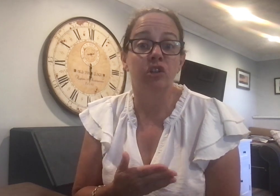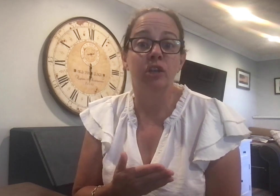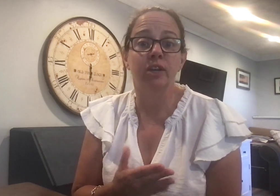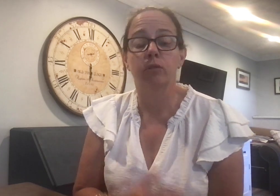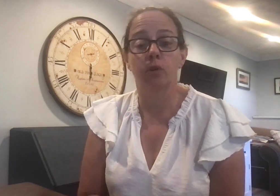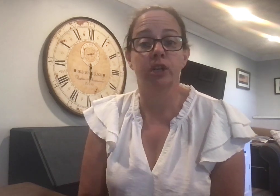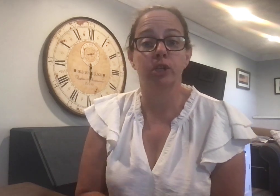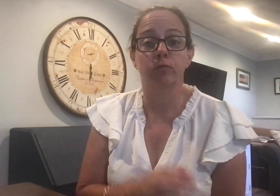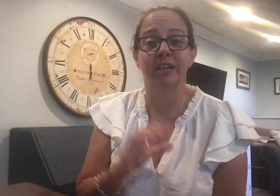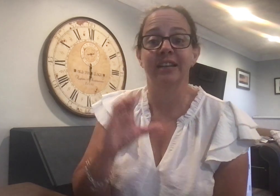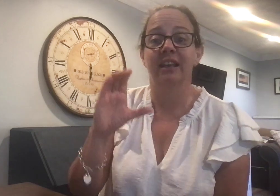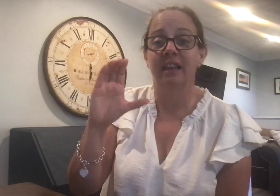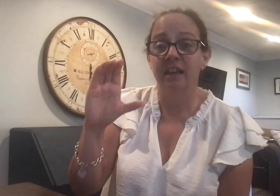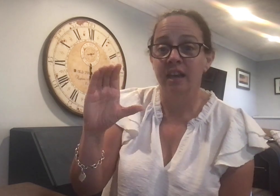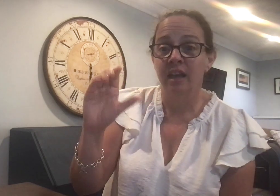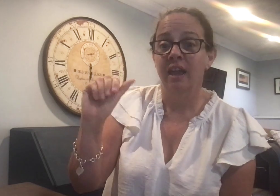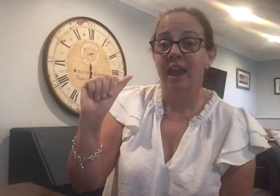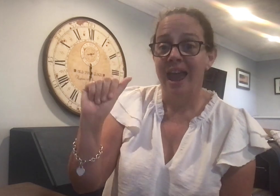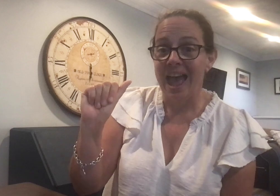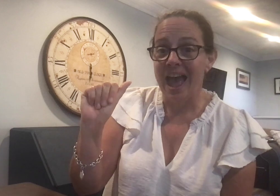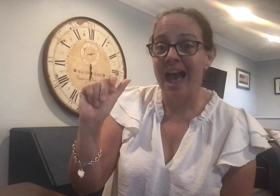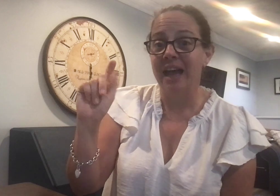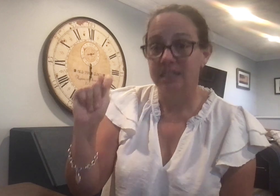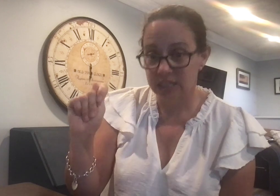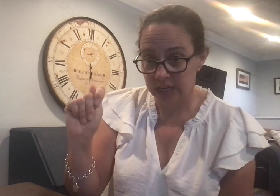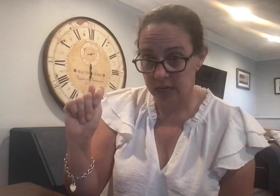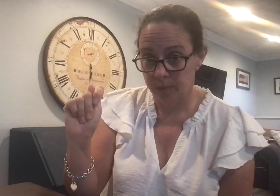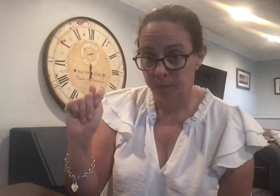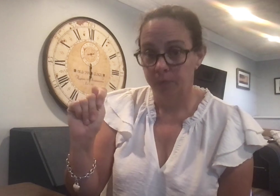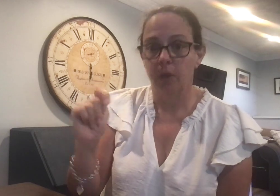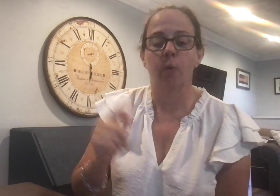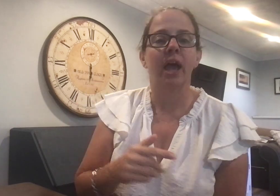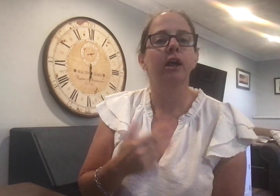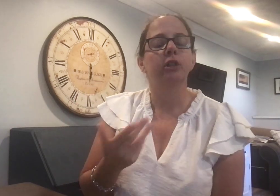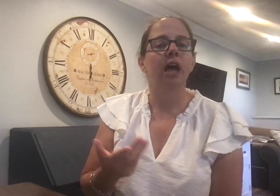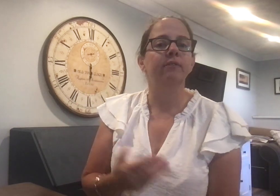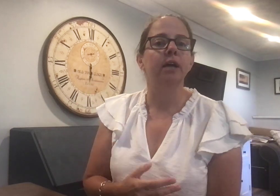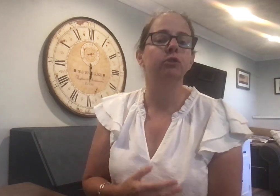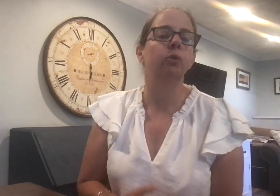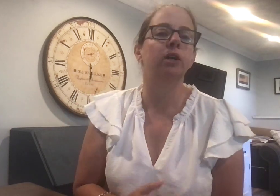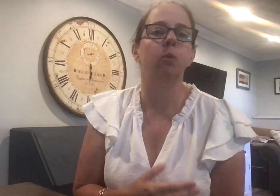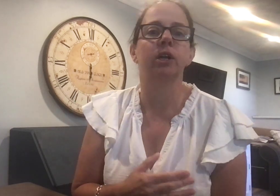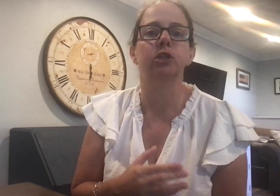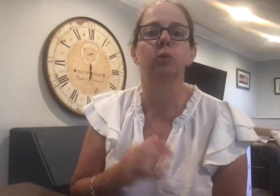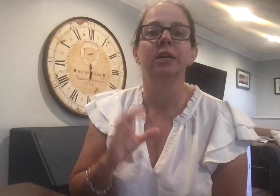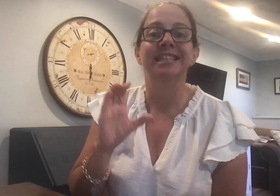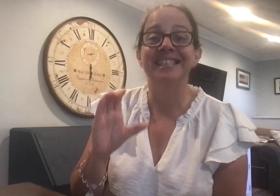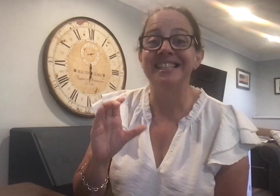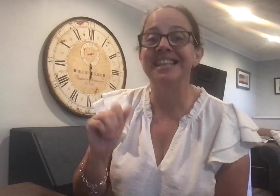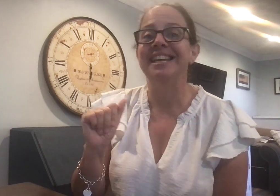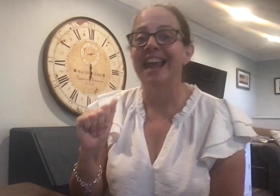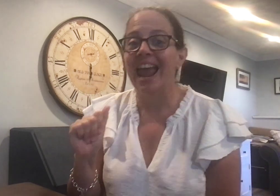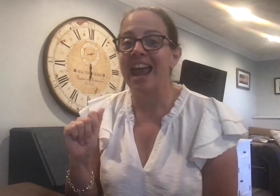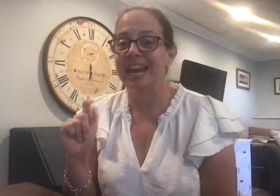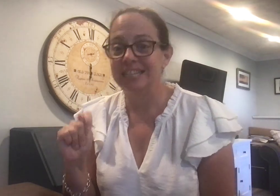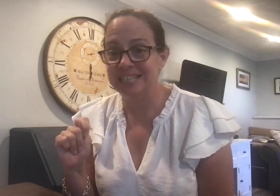and you're learning to read, like k, at. Okay, a lot of times you guys want to do